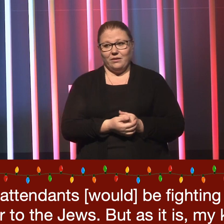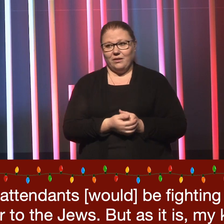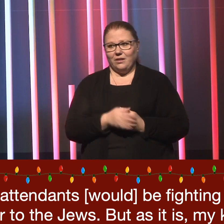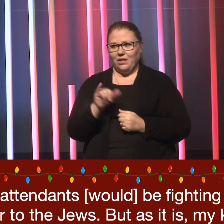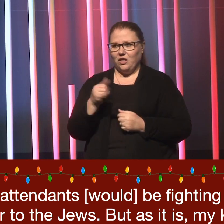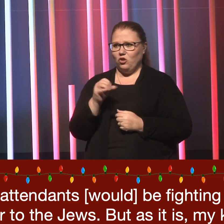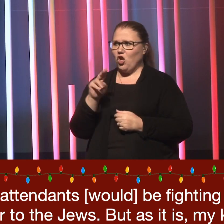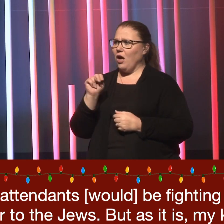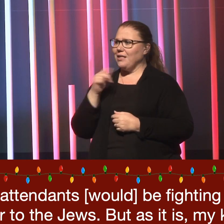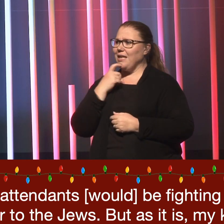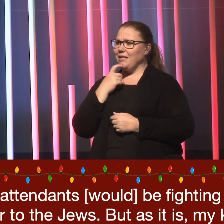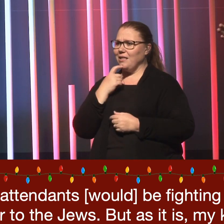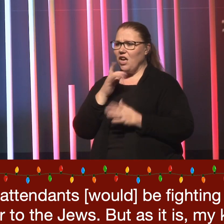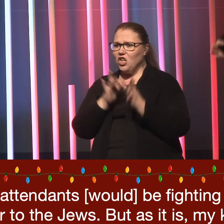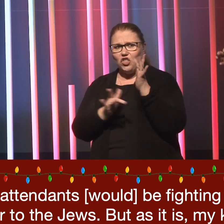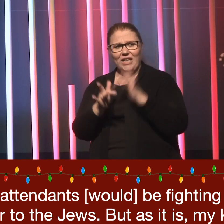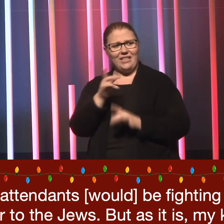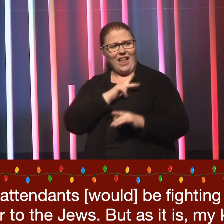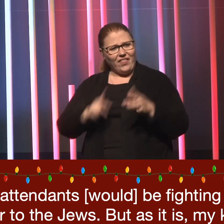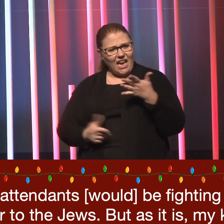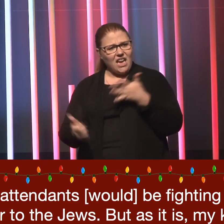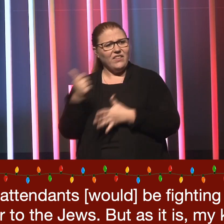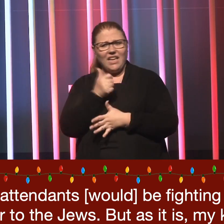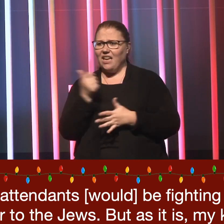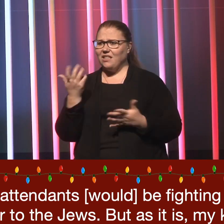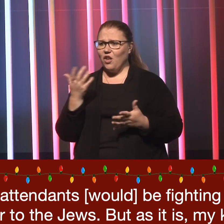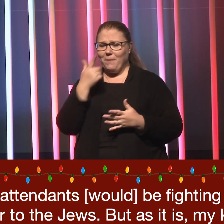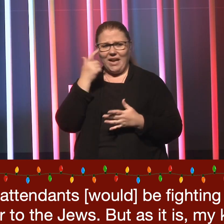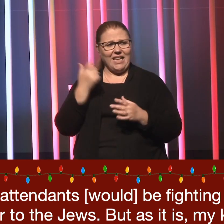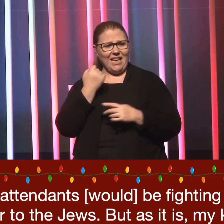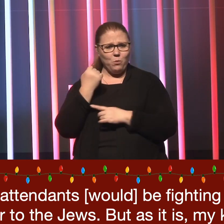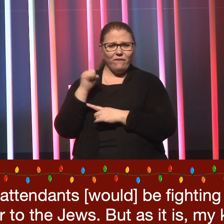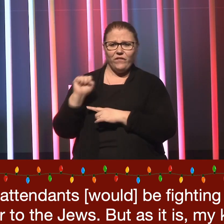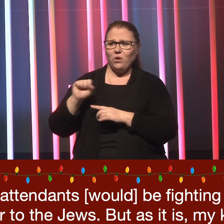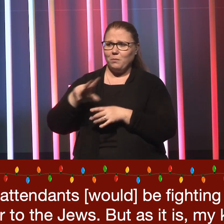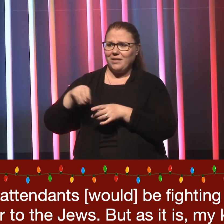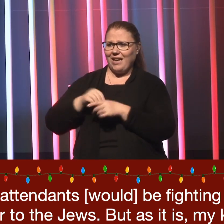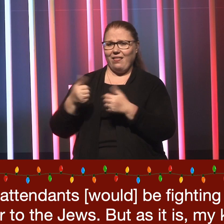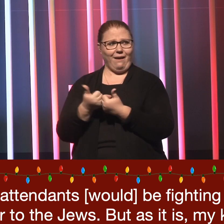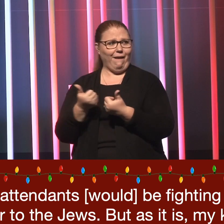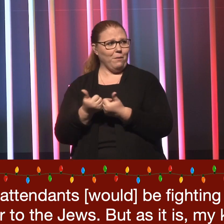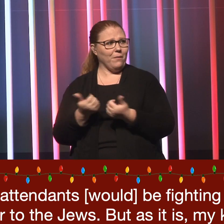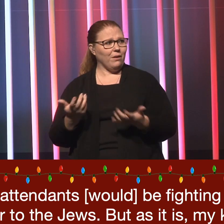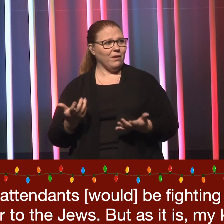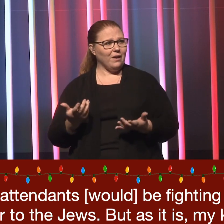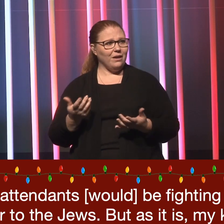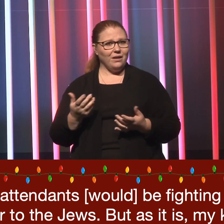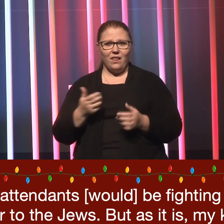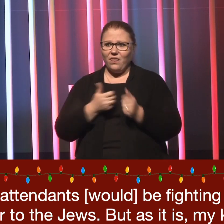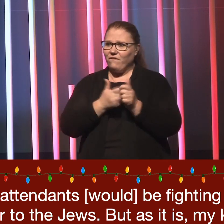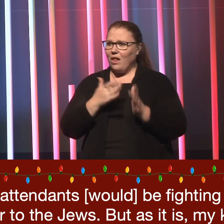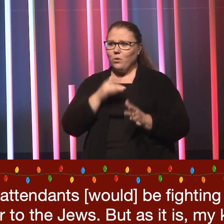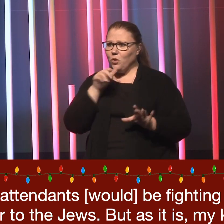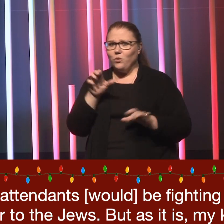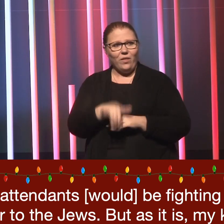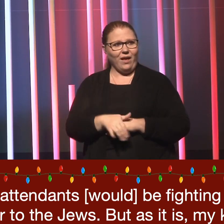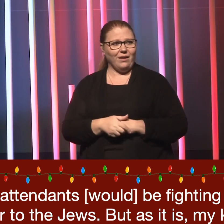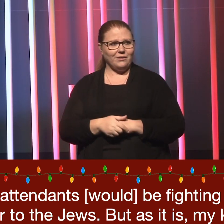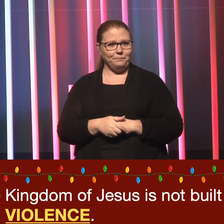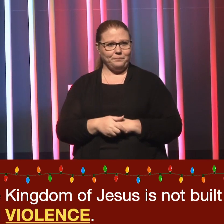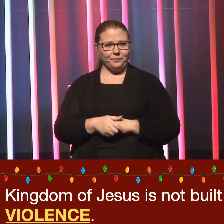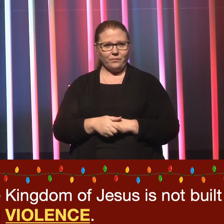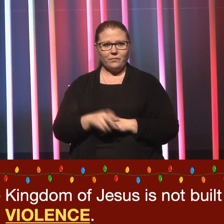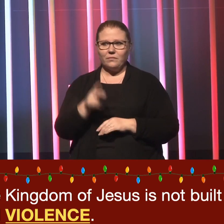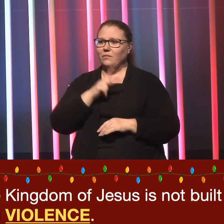John's like, listen, this is Jesus, King of Kings, because he refuses to participate in the game. Because his followers don't do that.